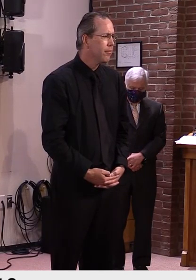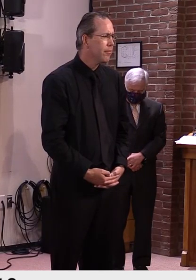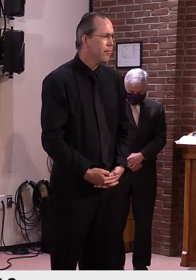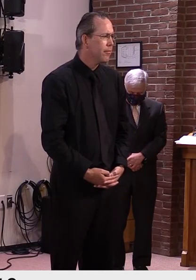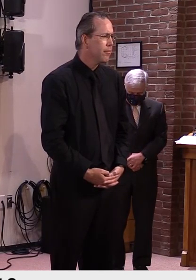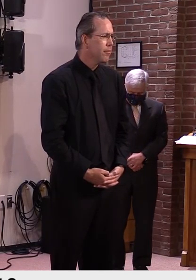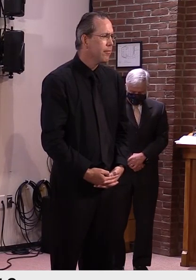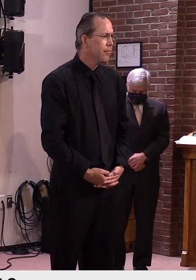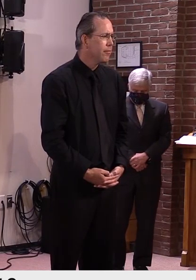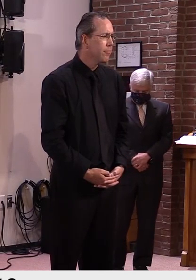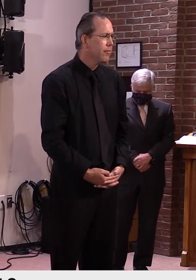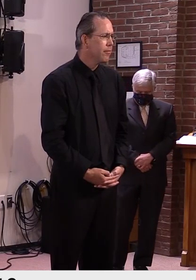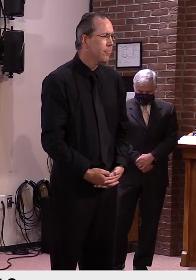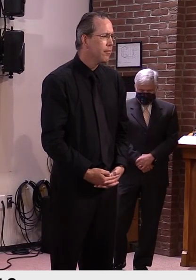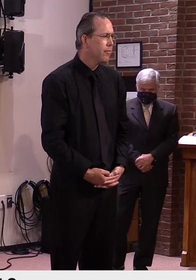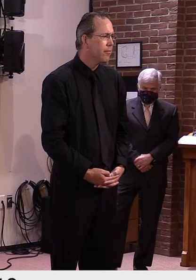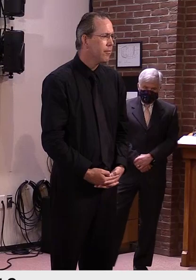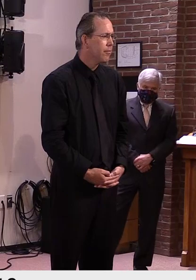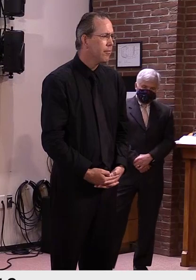to Vermont.